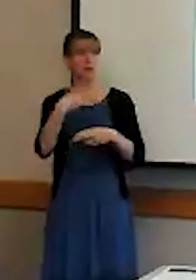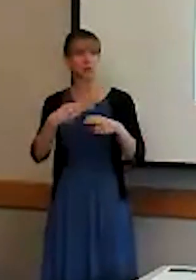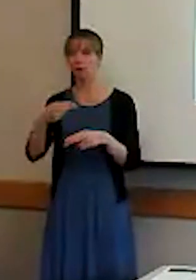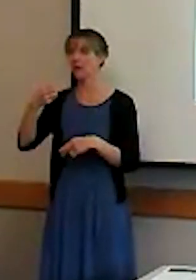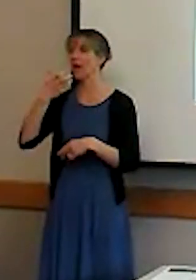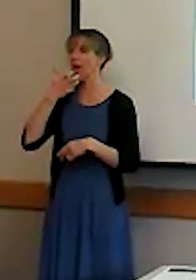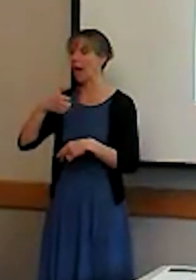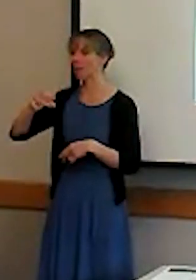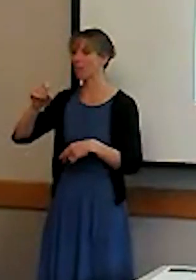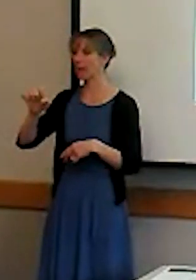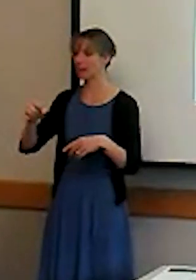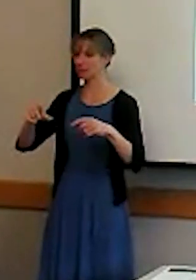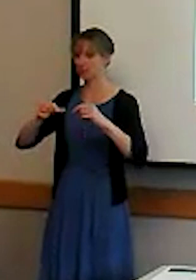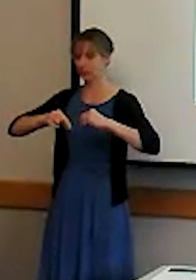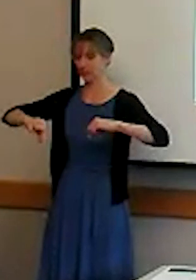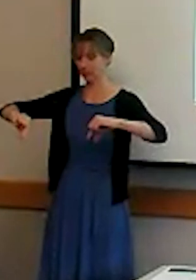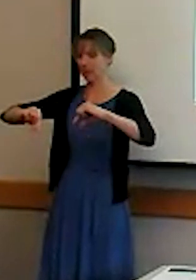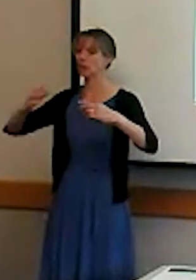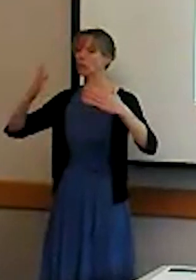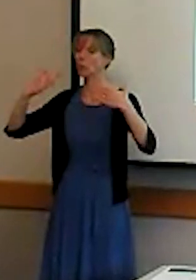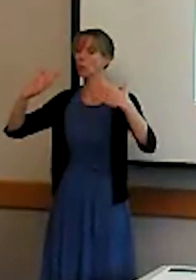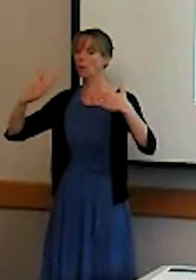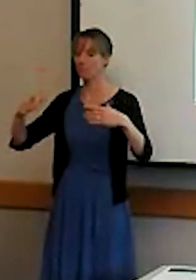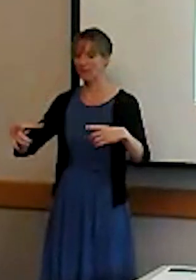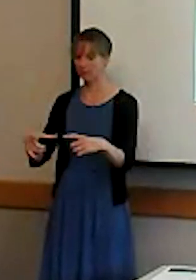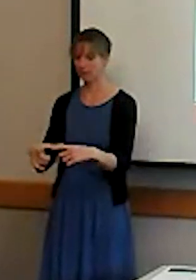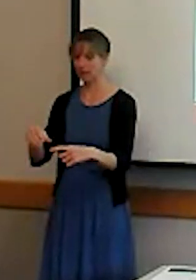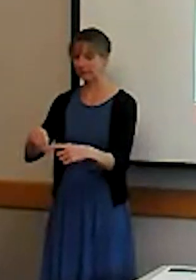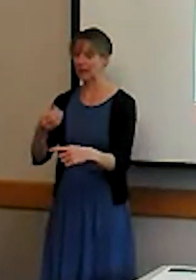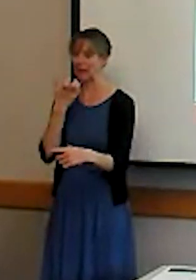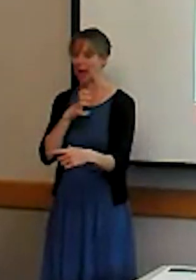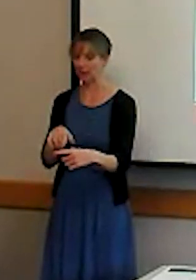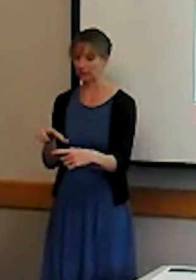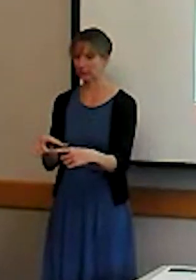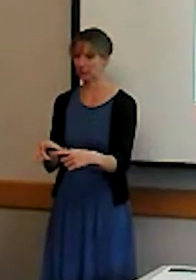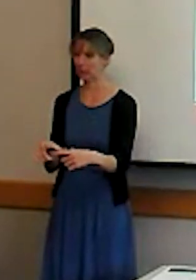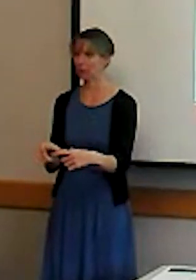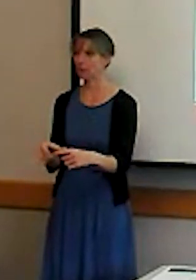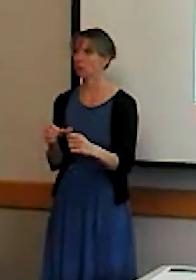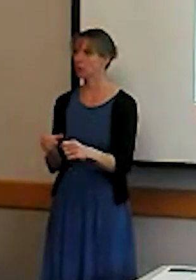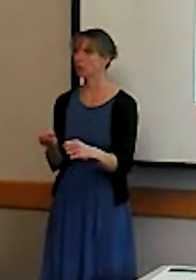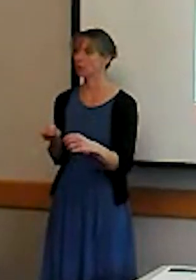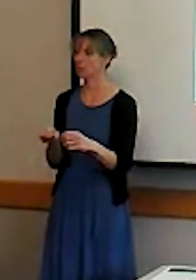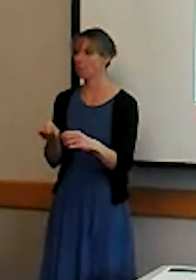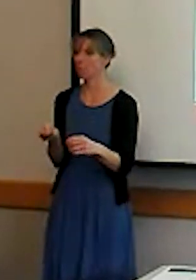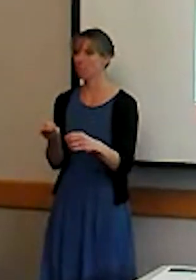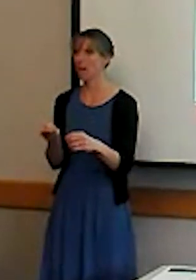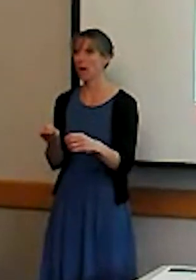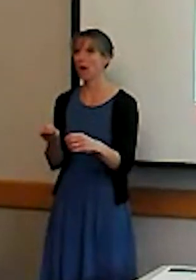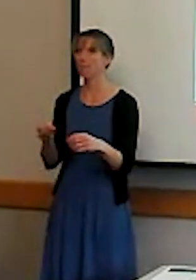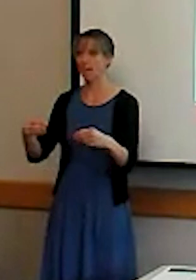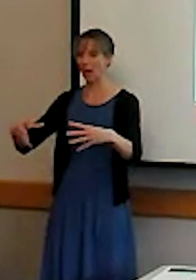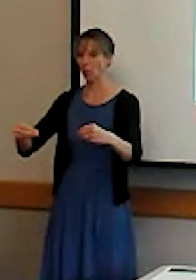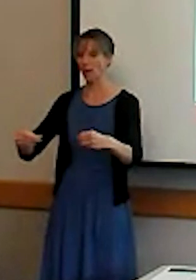hot plate. The outside rim stays cool and the inside stays hot. And so you just microwave the plate and it stays